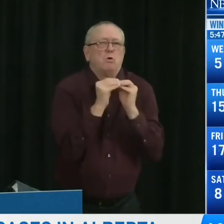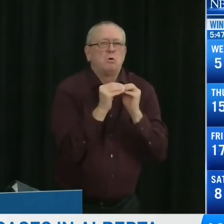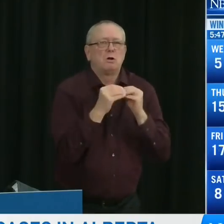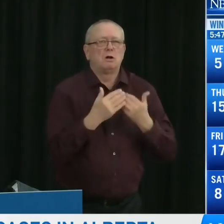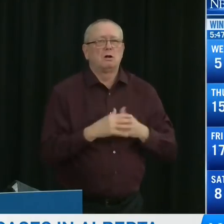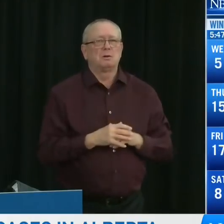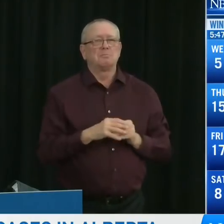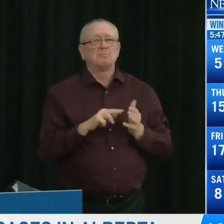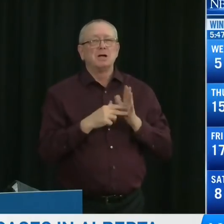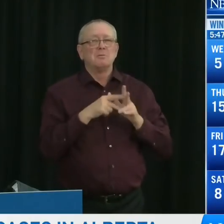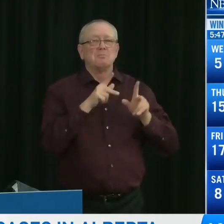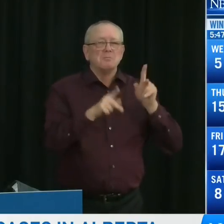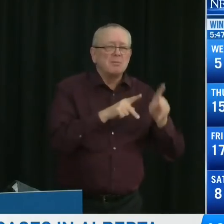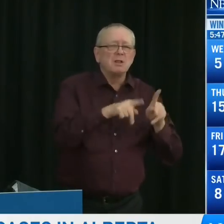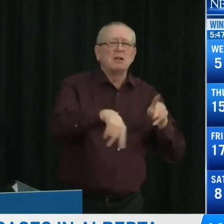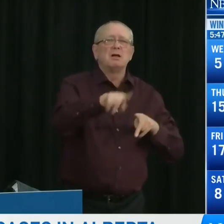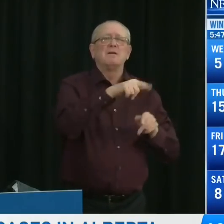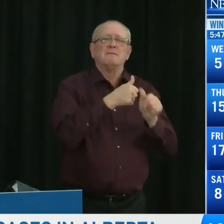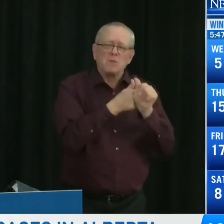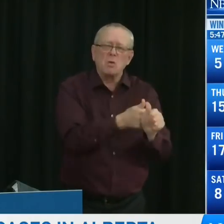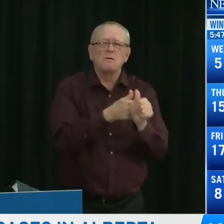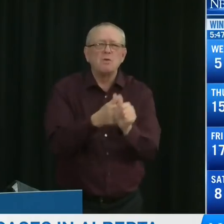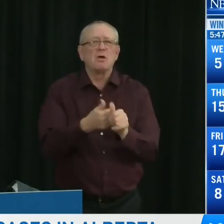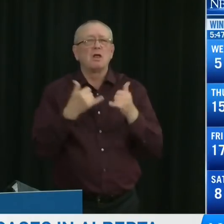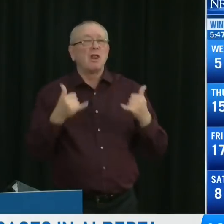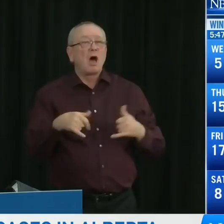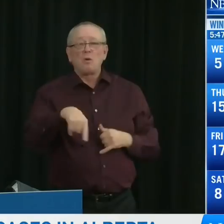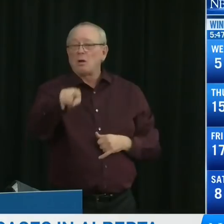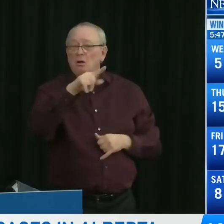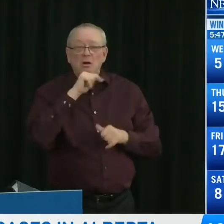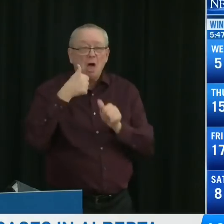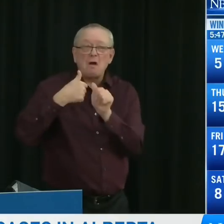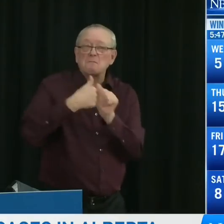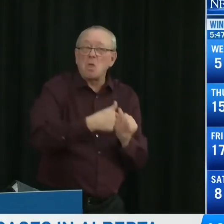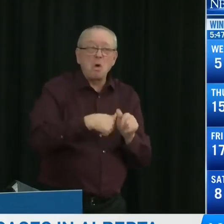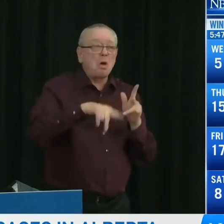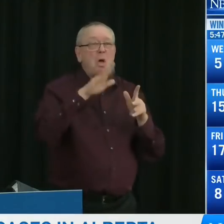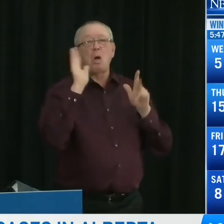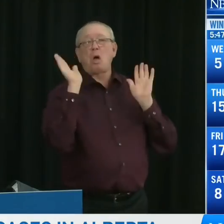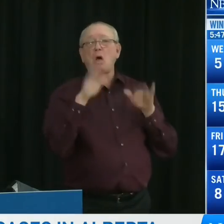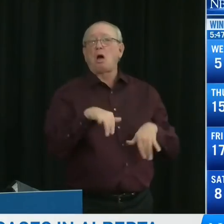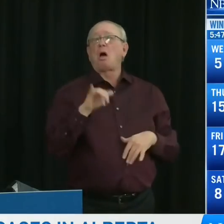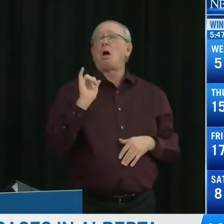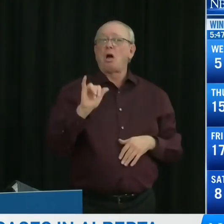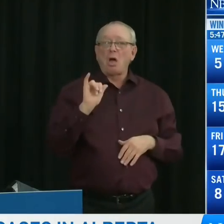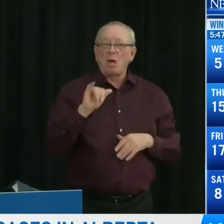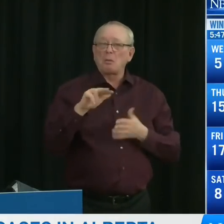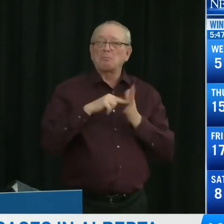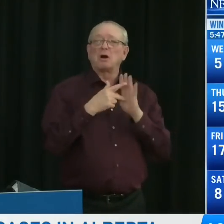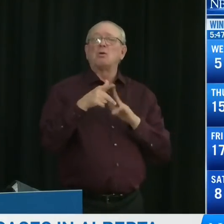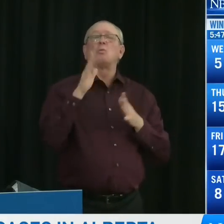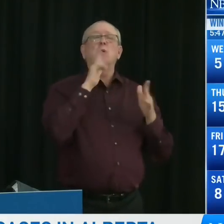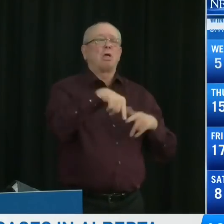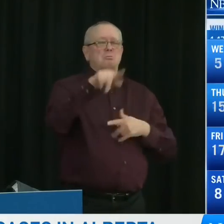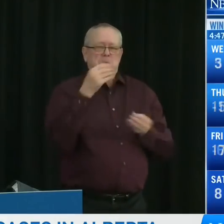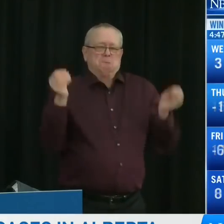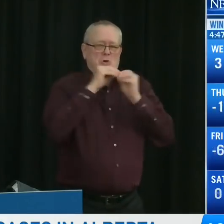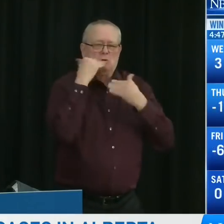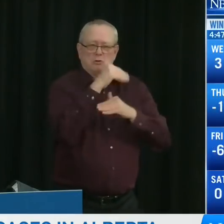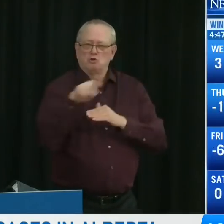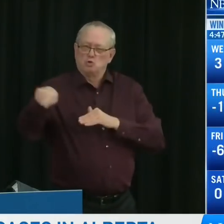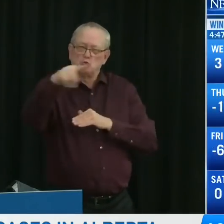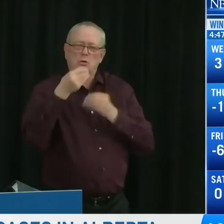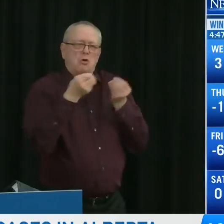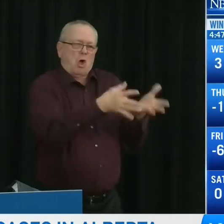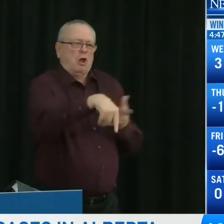as well. This is deadly serious. I have asked for kindness, but I also ask for